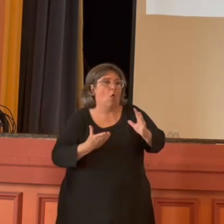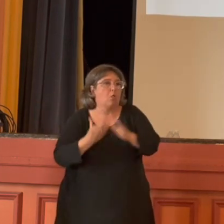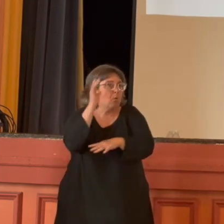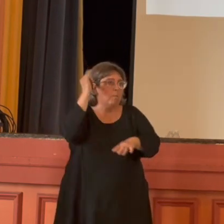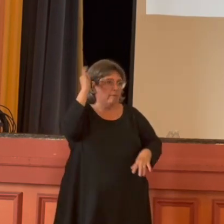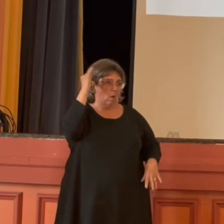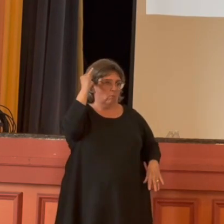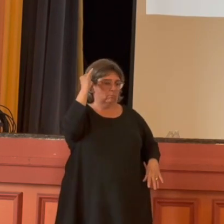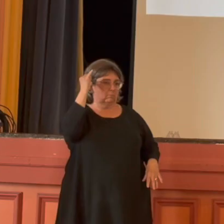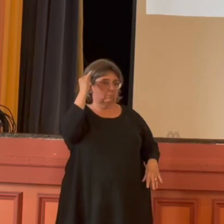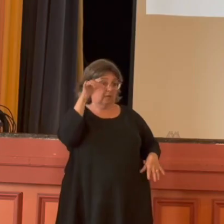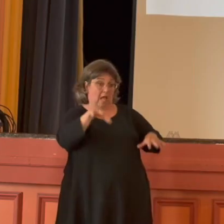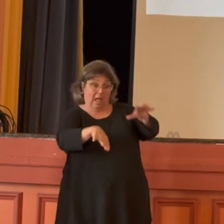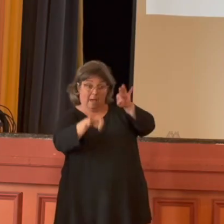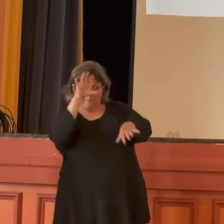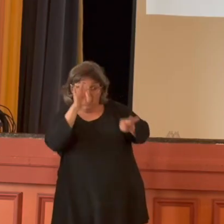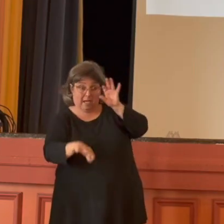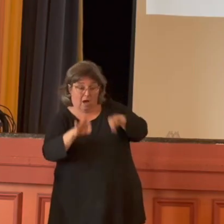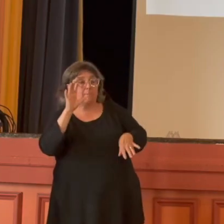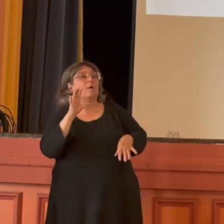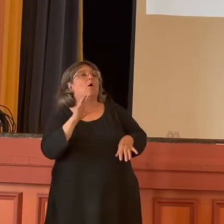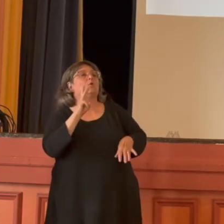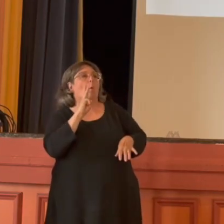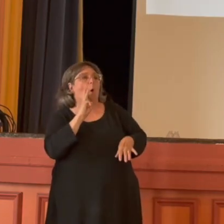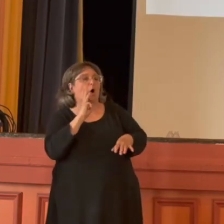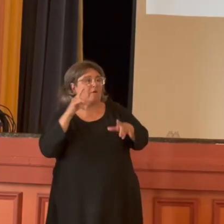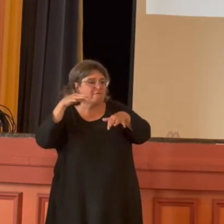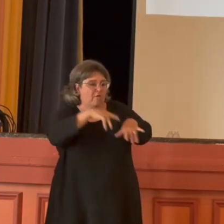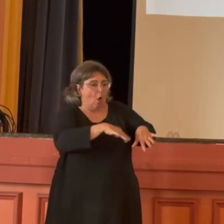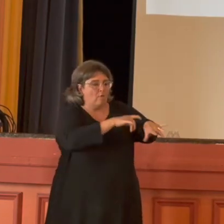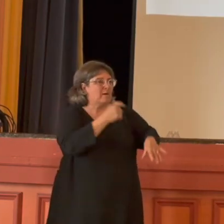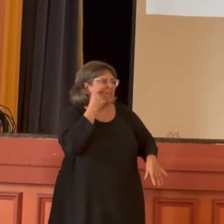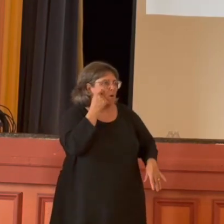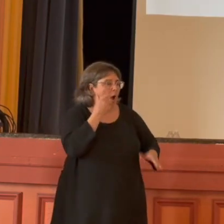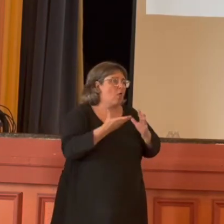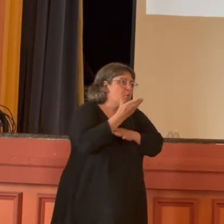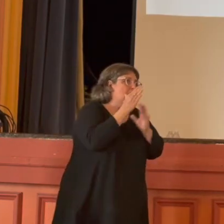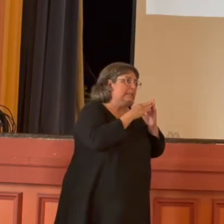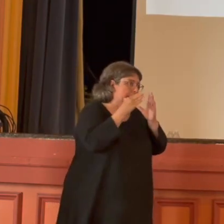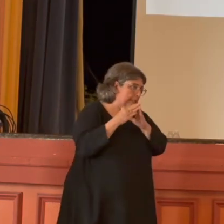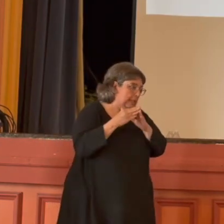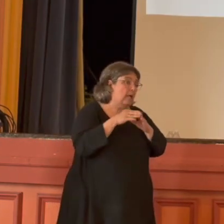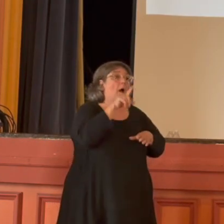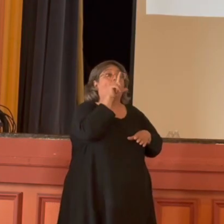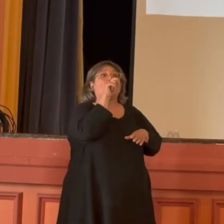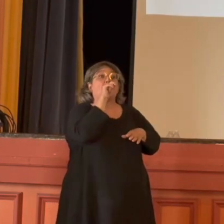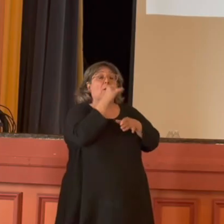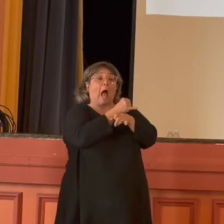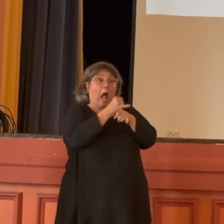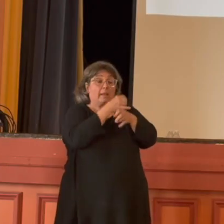Buffalo, pick up most of the flow from the town of Cheektowaga, carry it across the city, treat it at the Bird Island Treatment